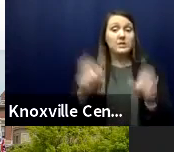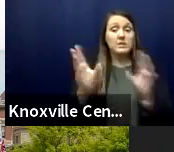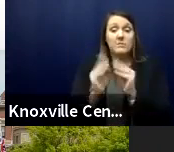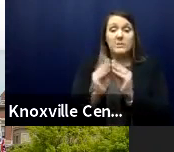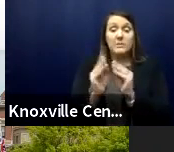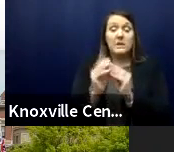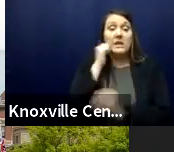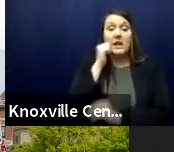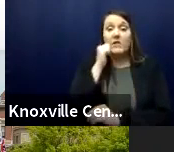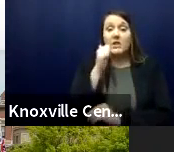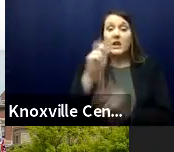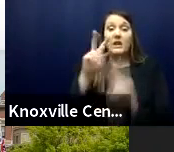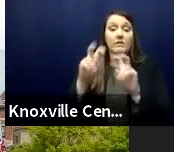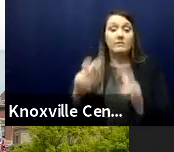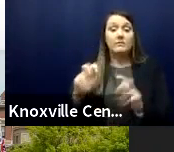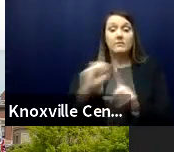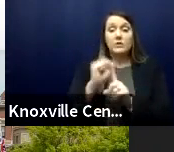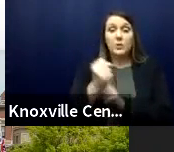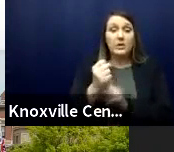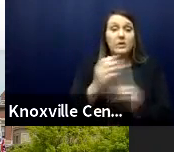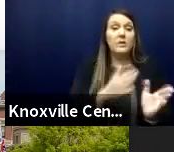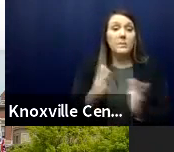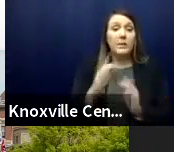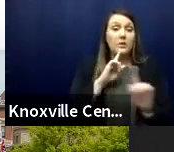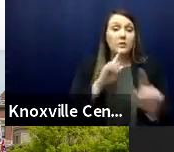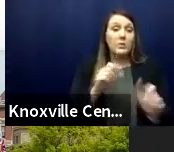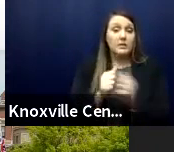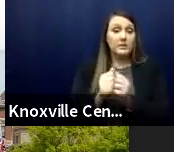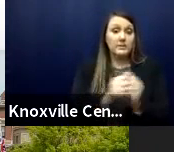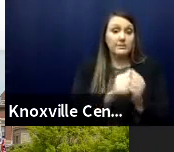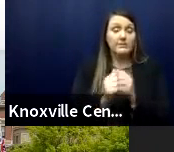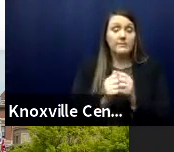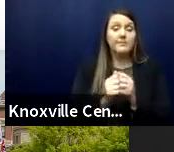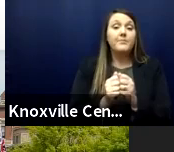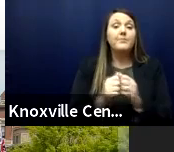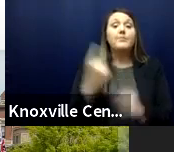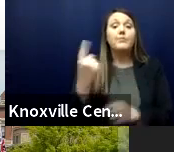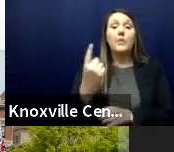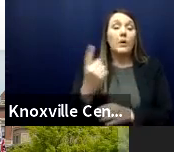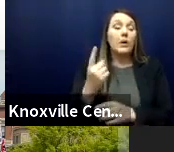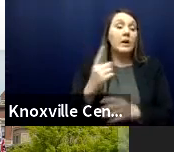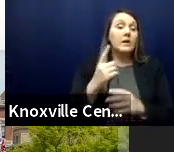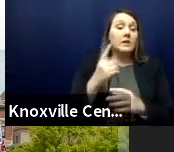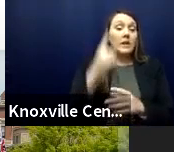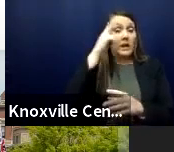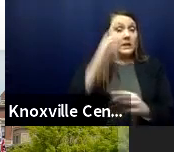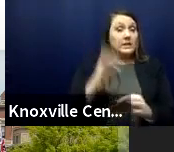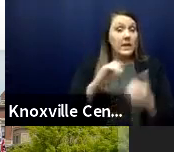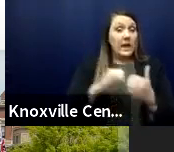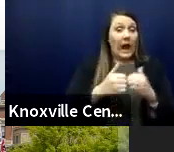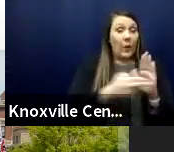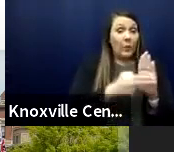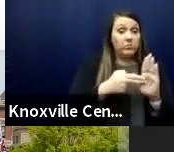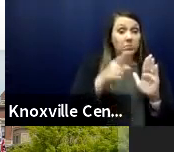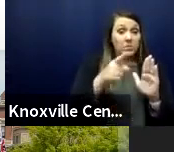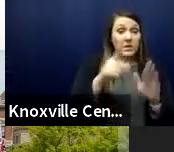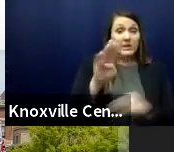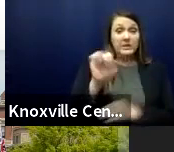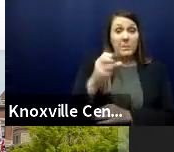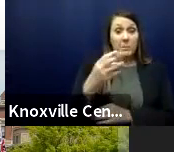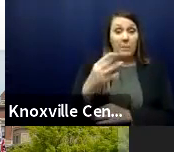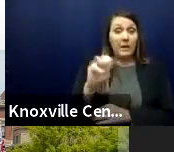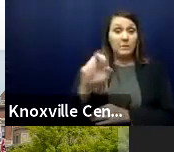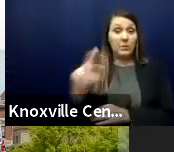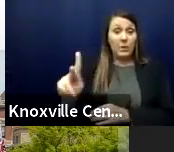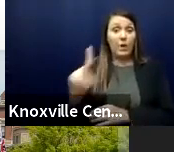daily, assess the situation, and plan their response together. As always, decisions regarding how to classify this benchmark as green, yellow, or